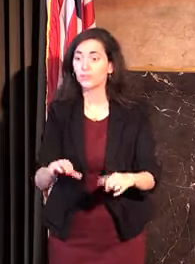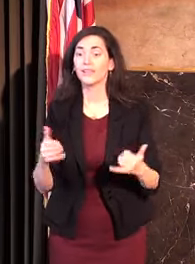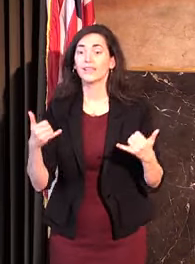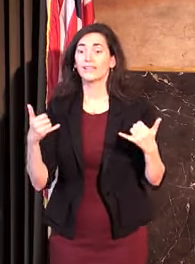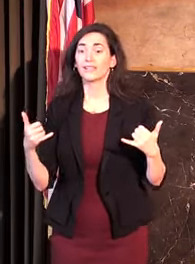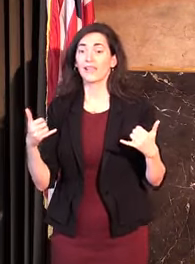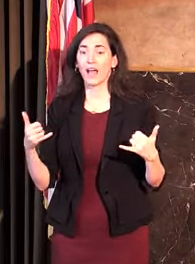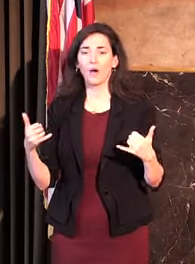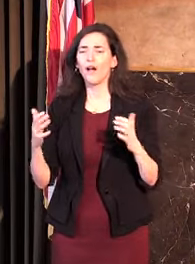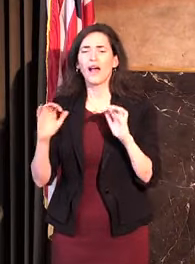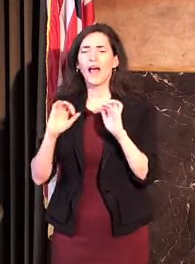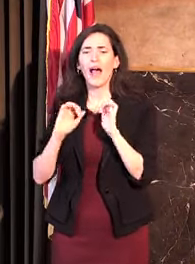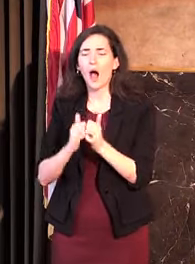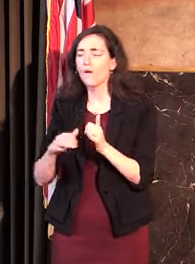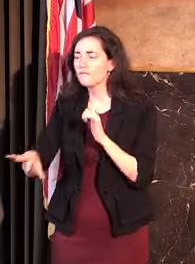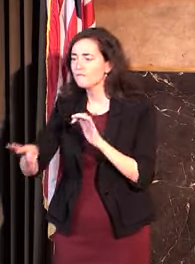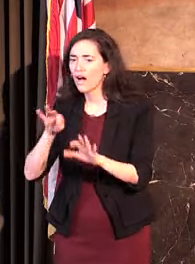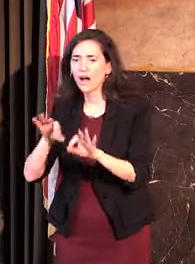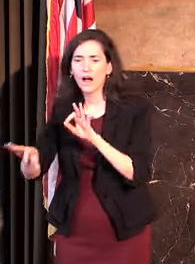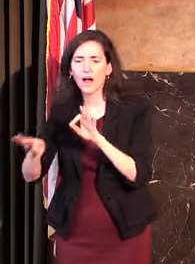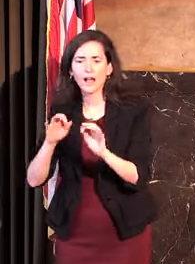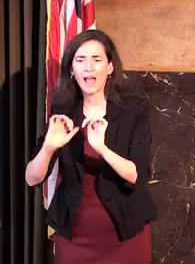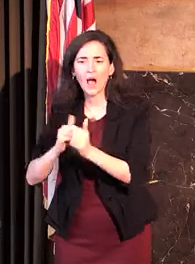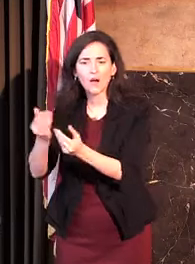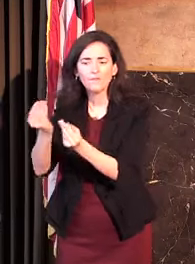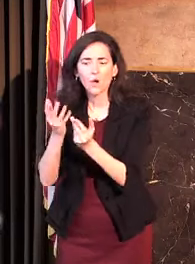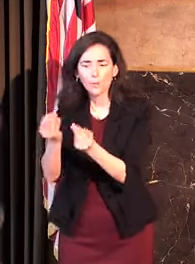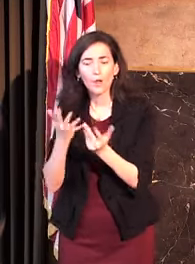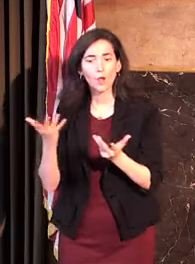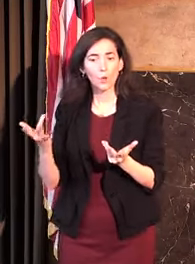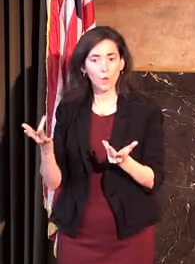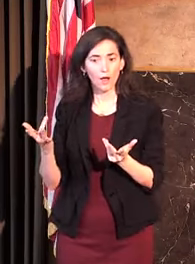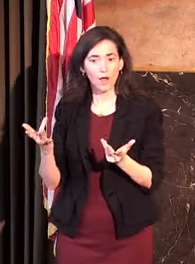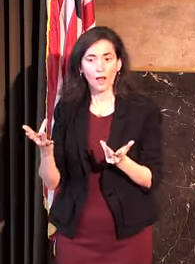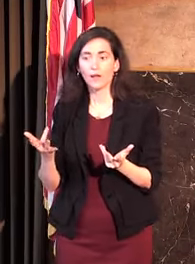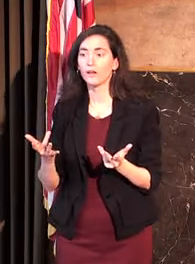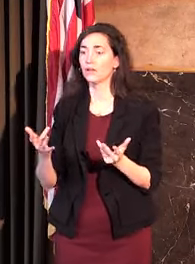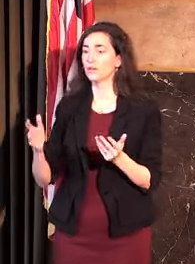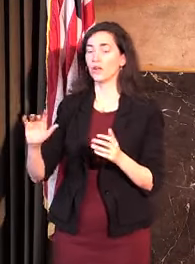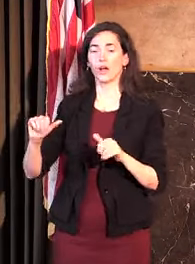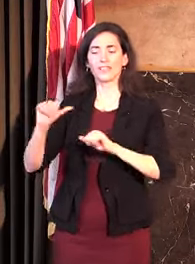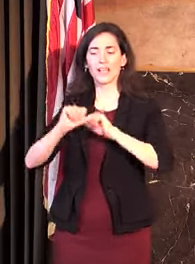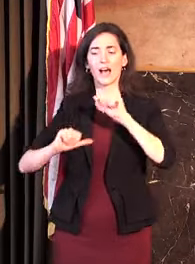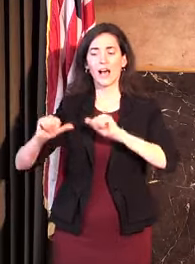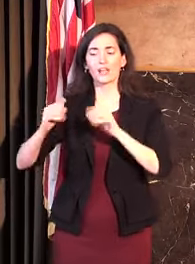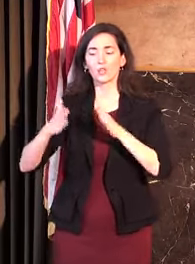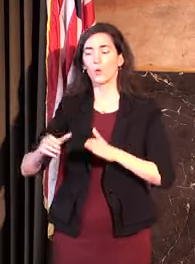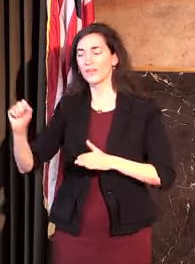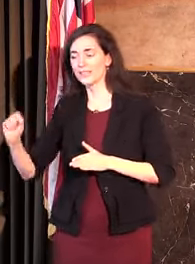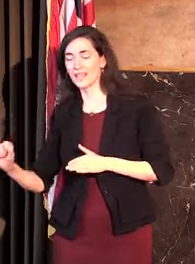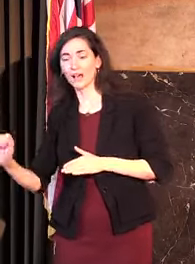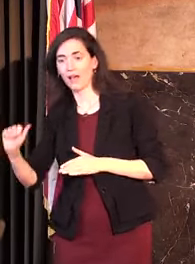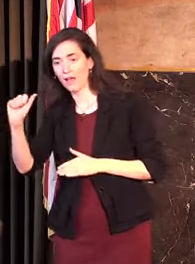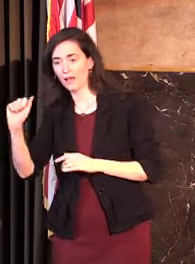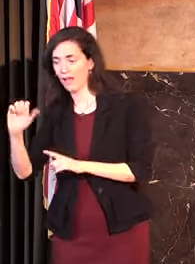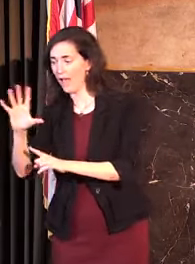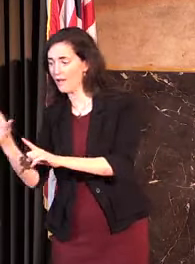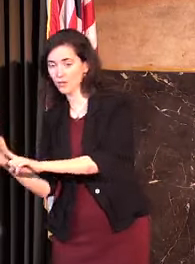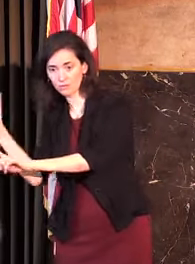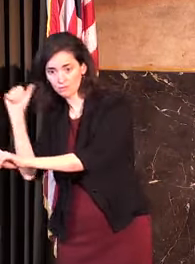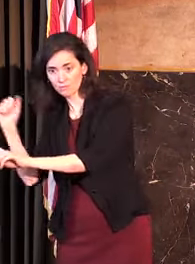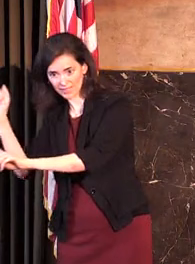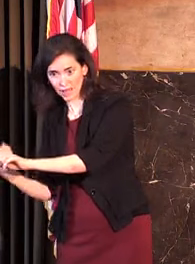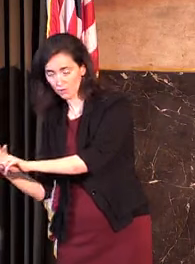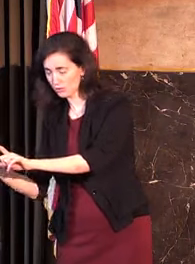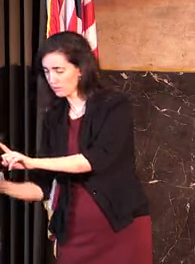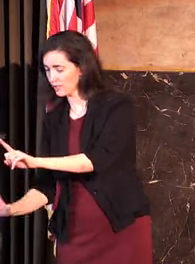because of the transparency and generosity of collaboration with our scientific colleagues in South Africa and Botswana. So we owe them a